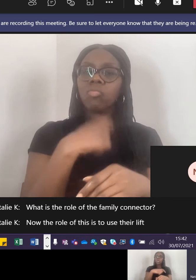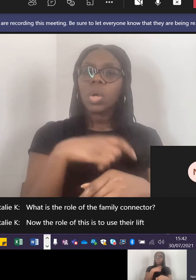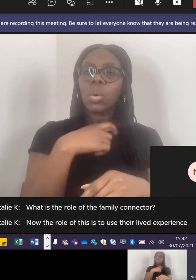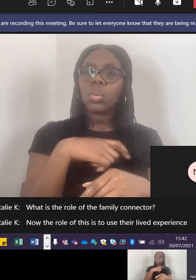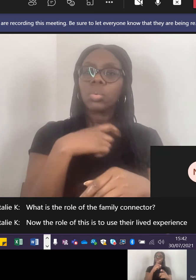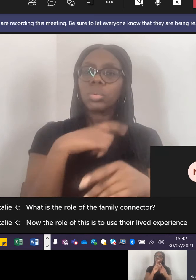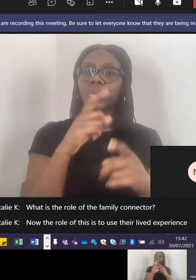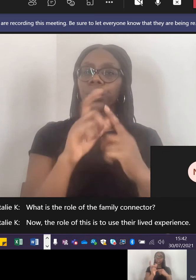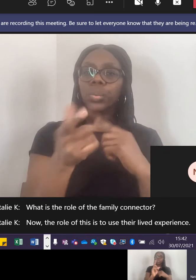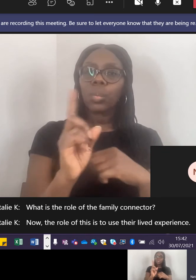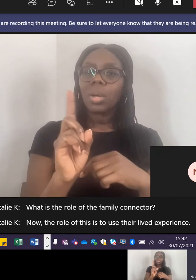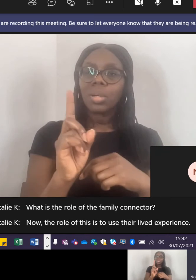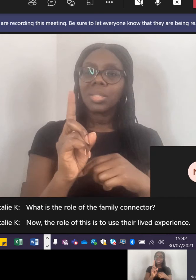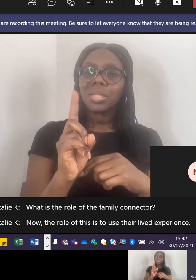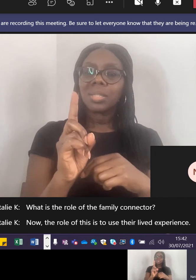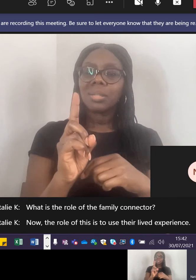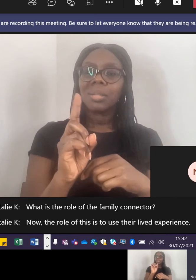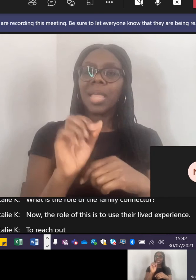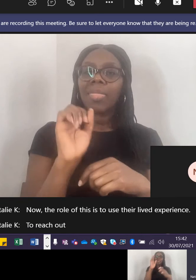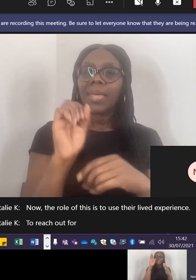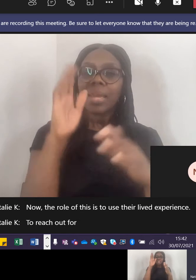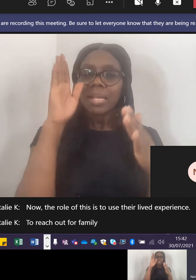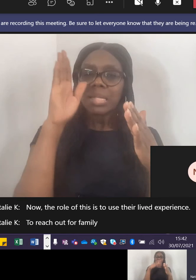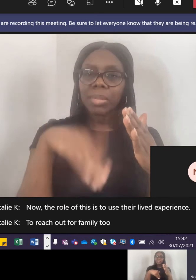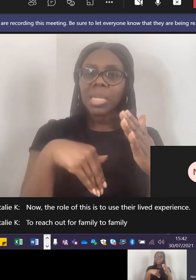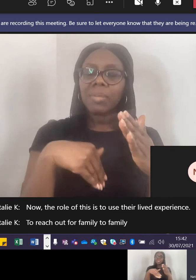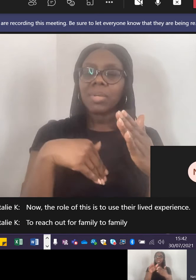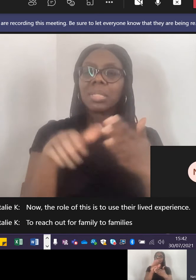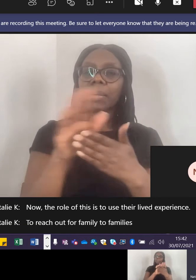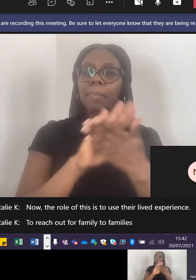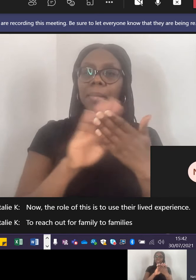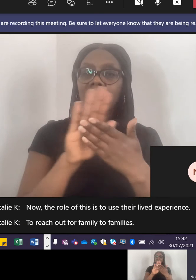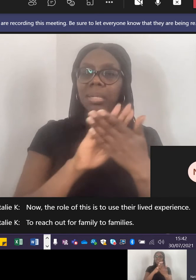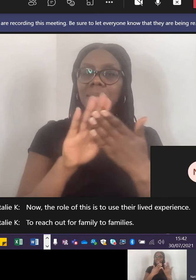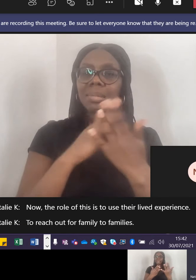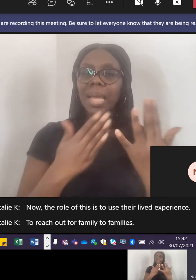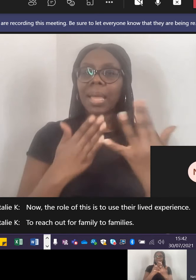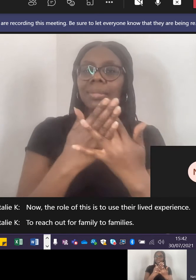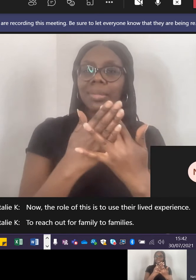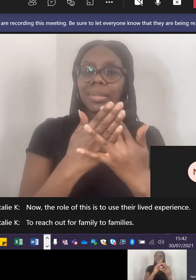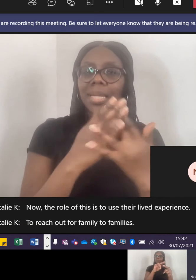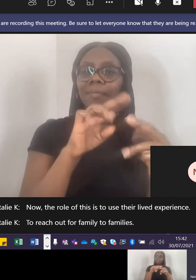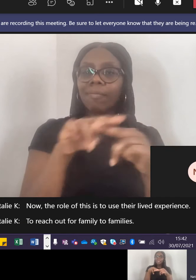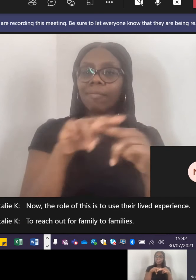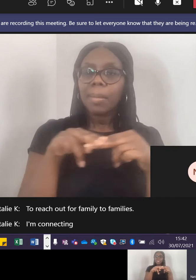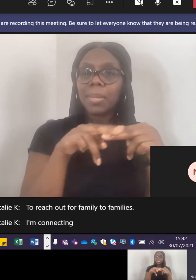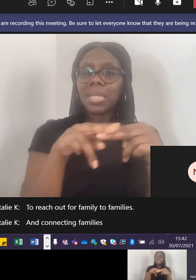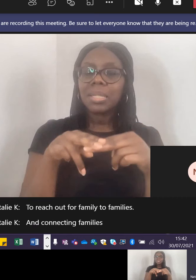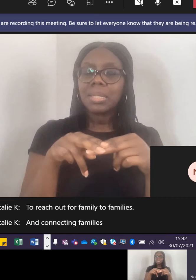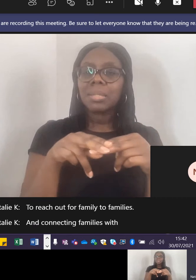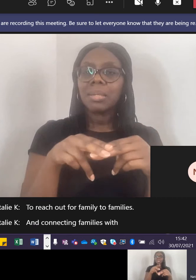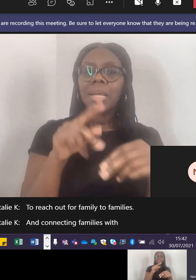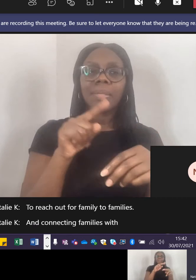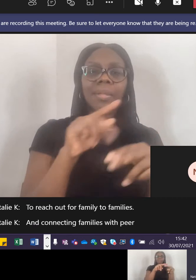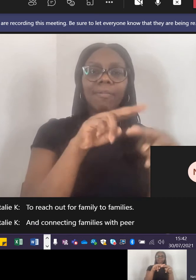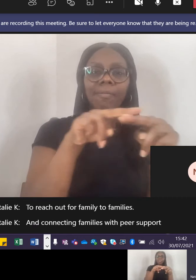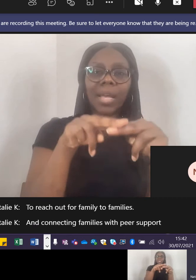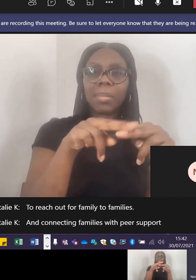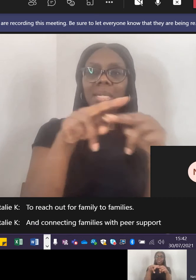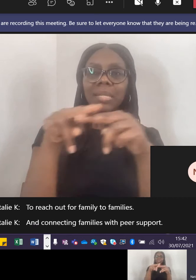experience to reach out to families and connecting families with peer